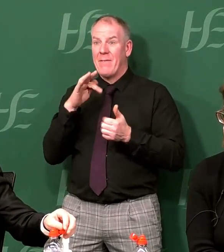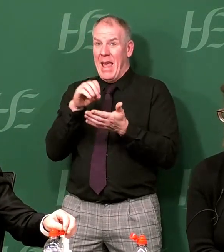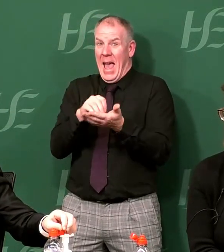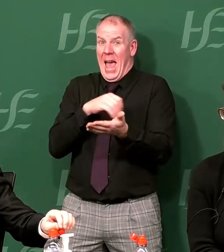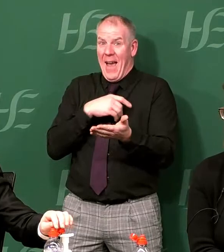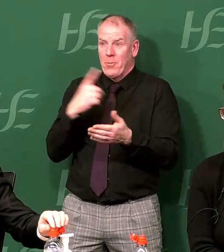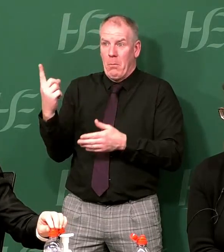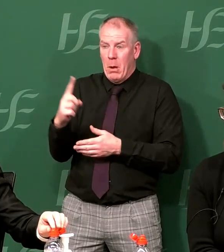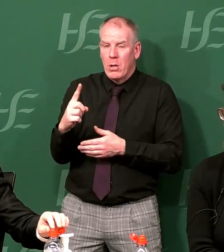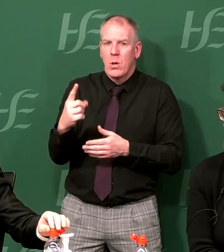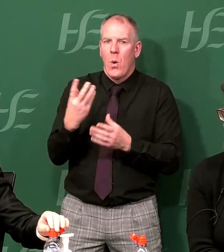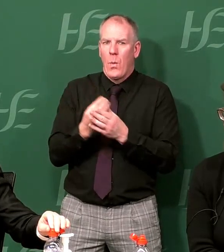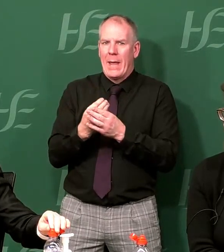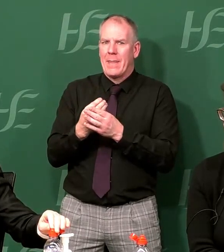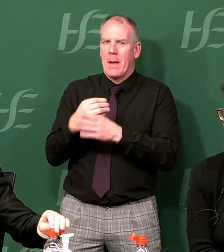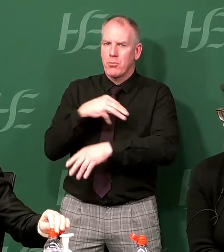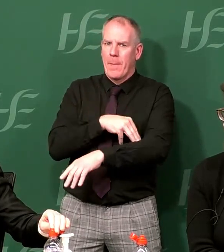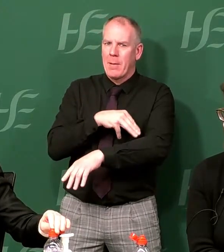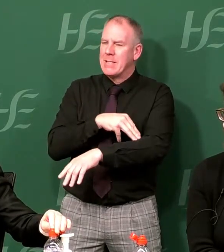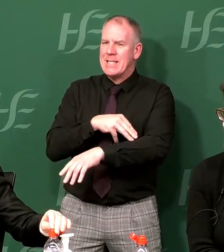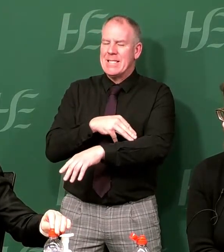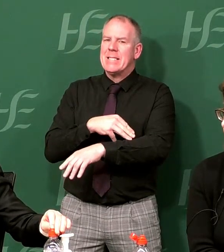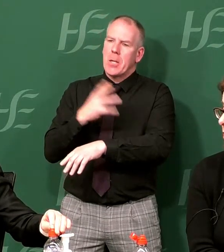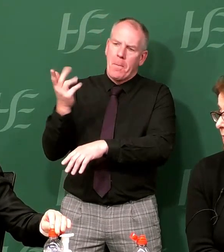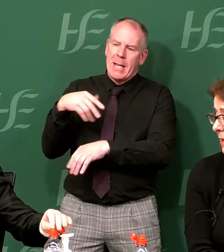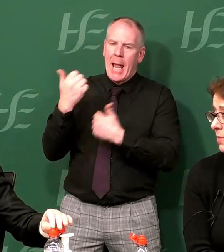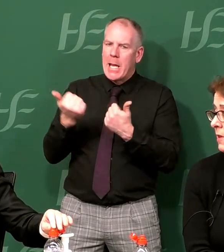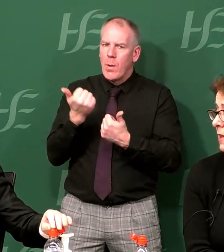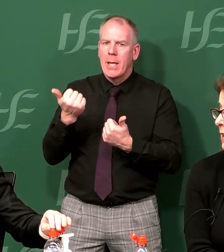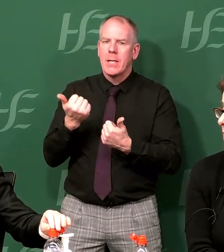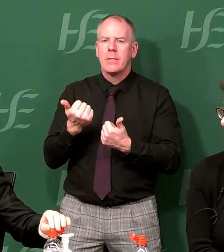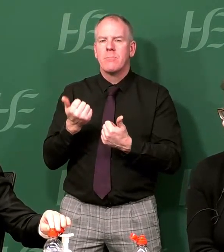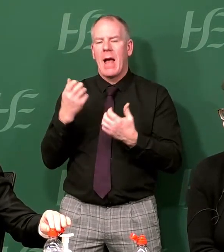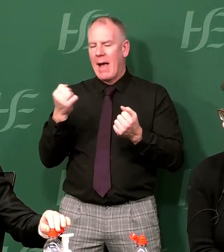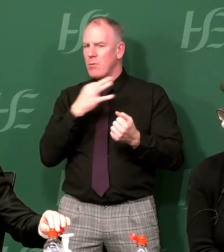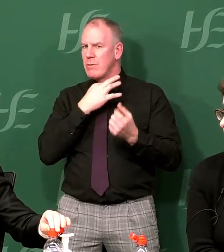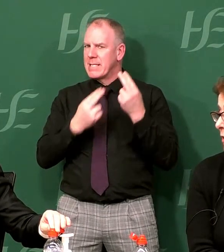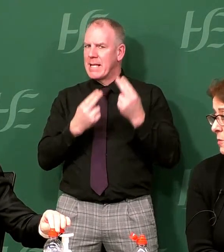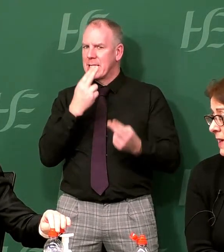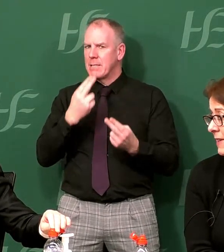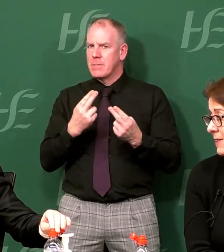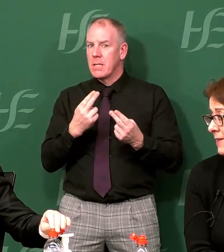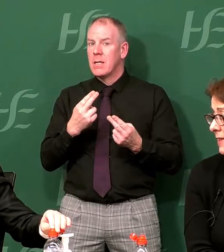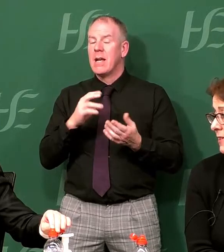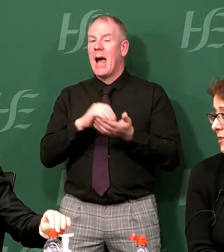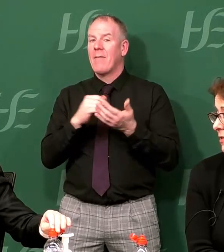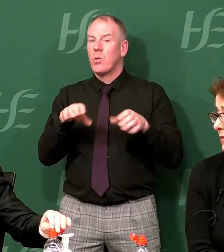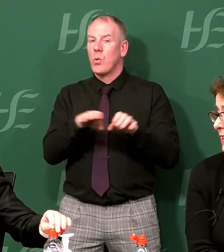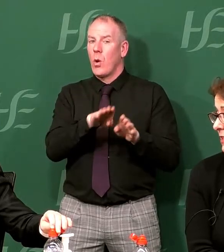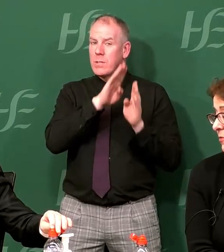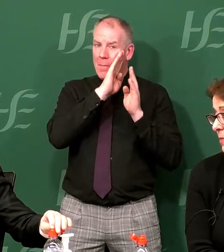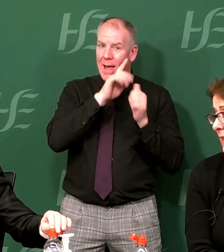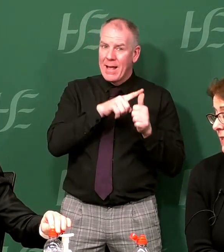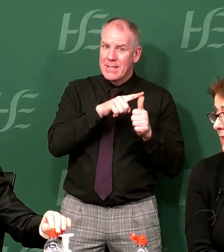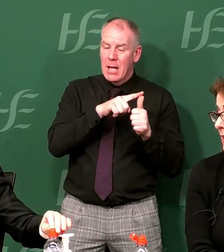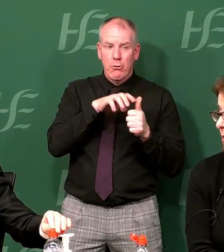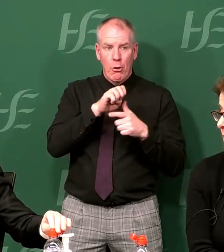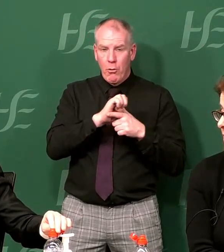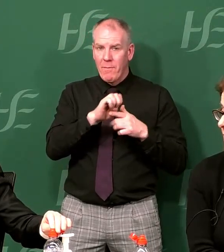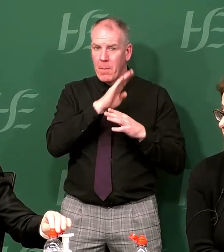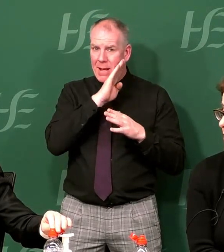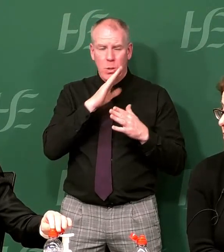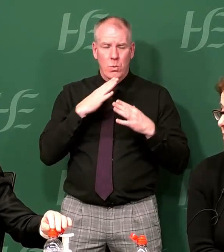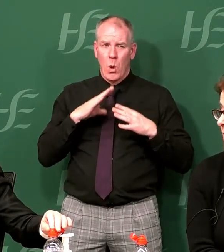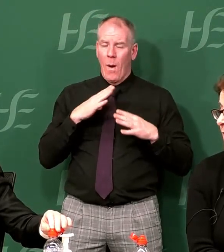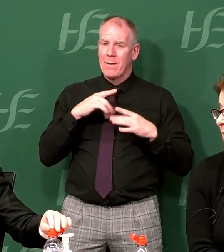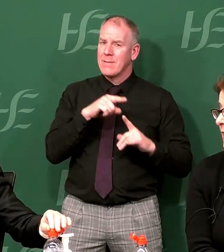to. And there's a whole risk assessment piece there in terms of the balance. For example, if your only choice is to close beds and you're really strapped for beds, then you don't want